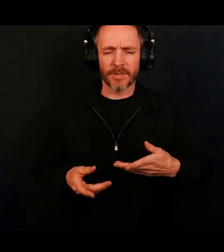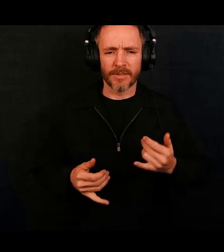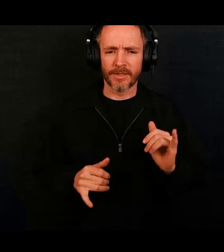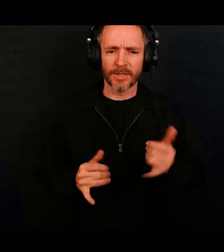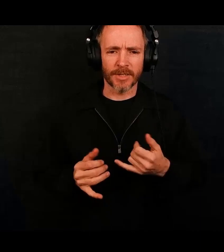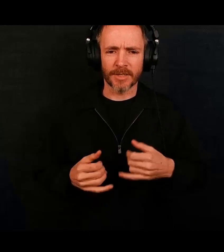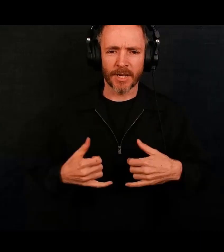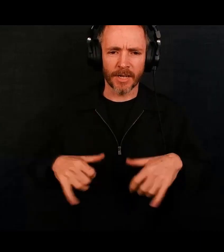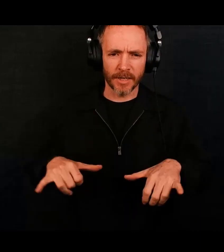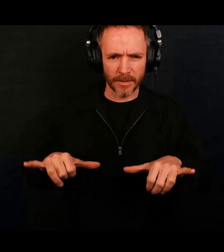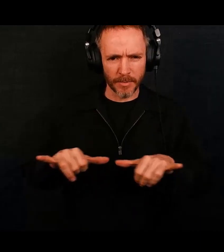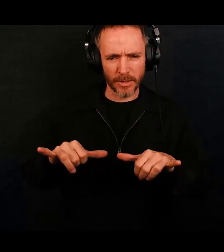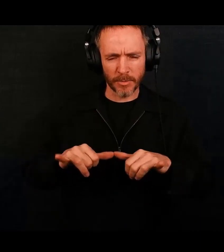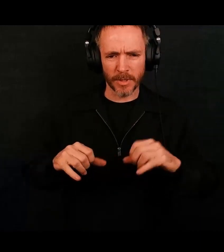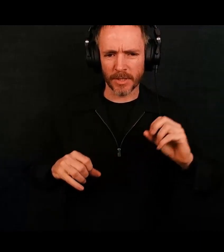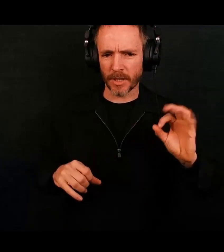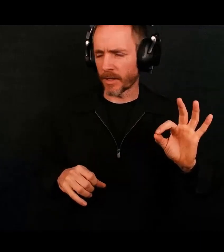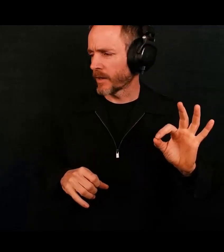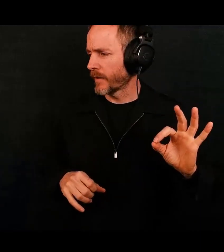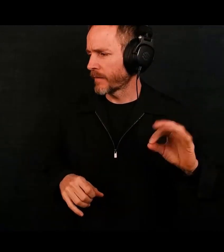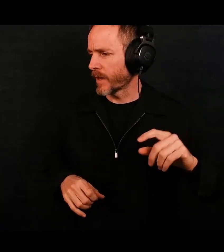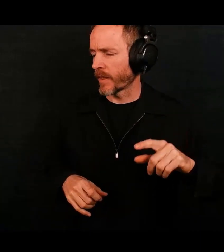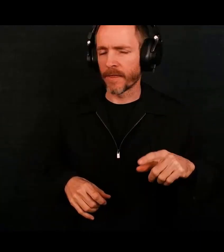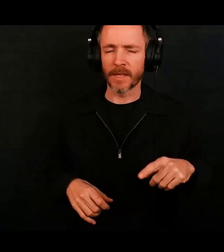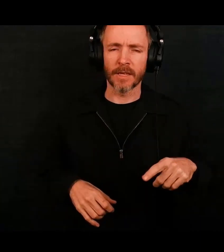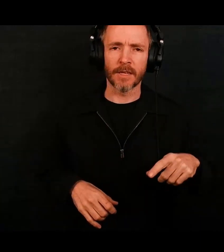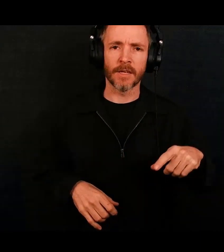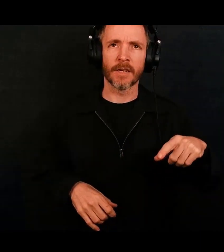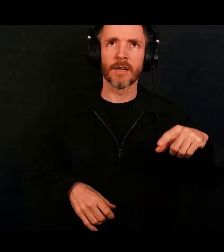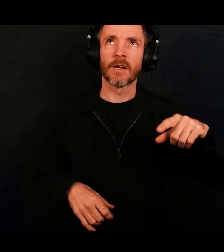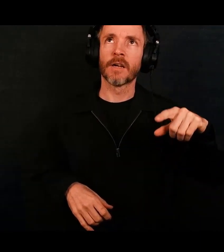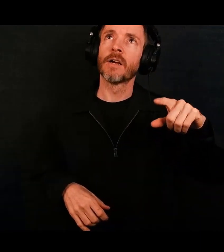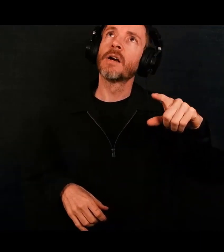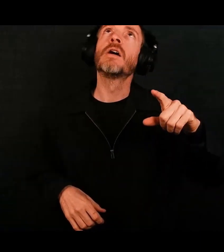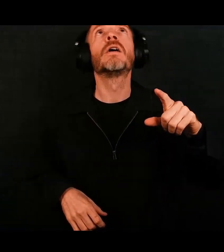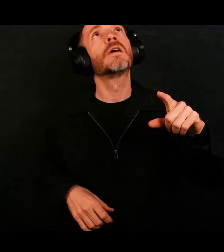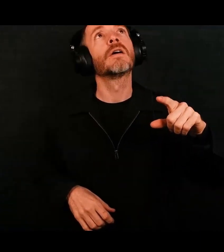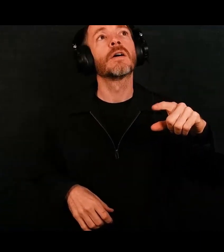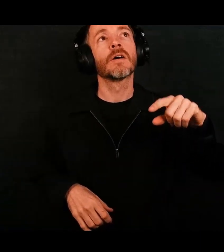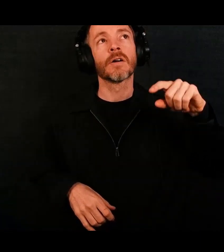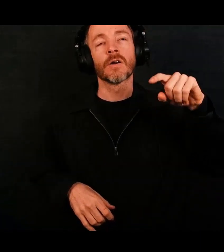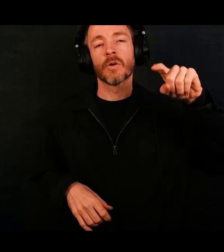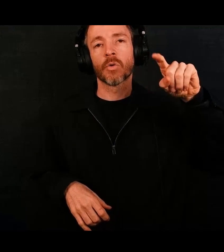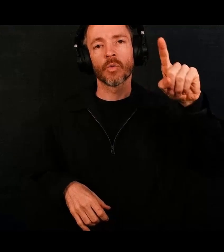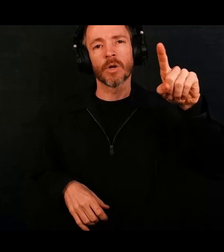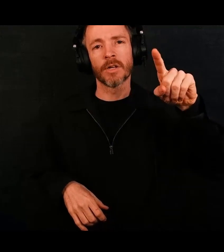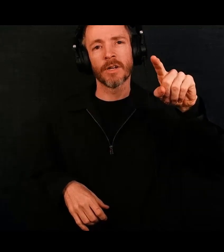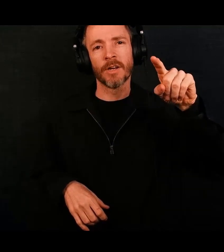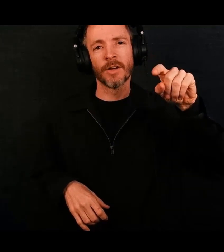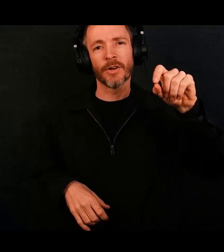These are just measurements of the